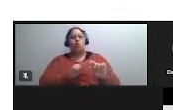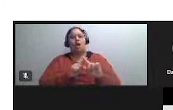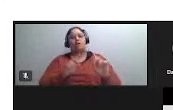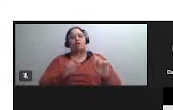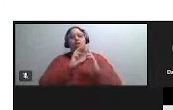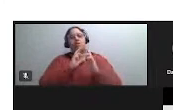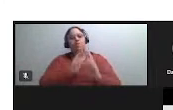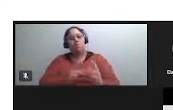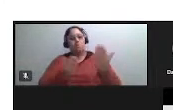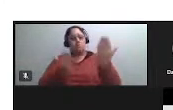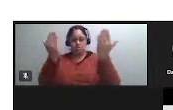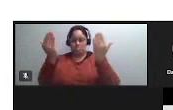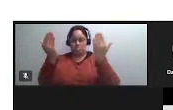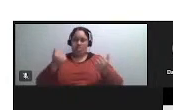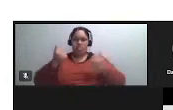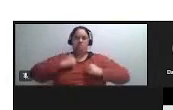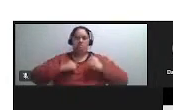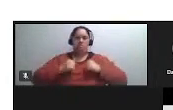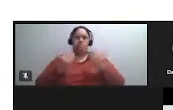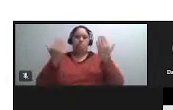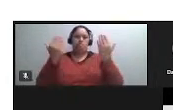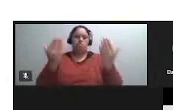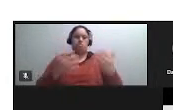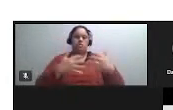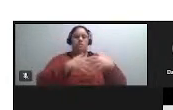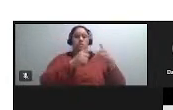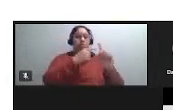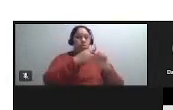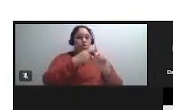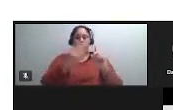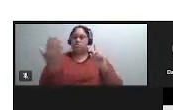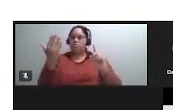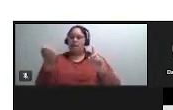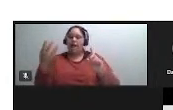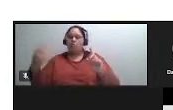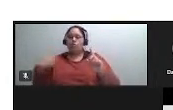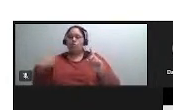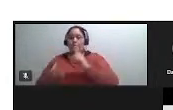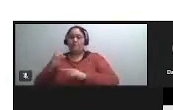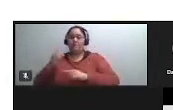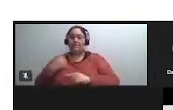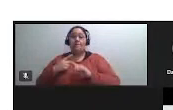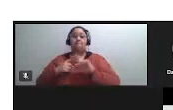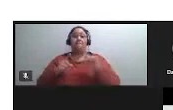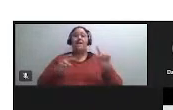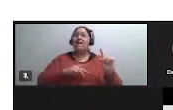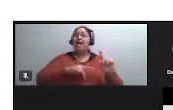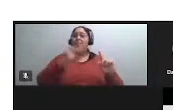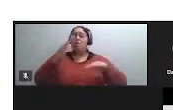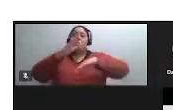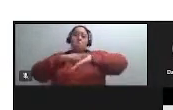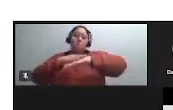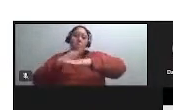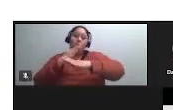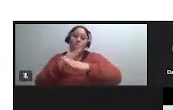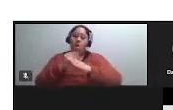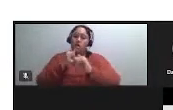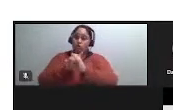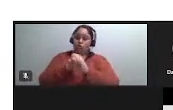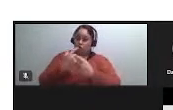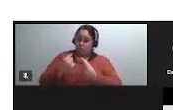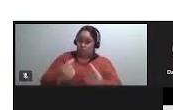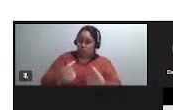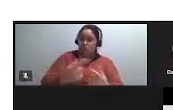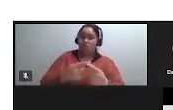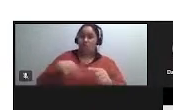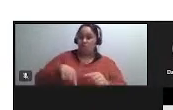report against the target, how we performed against those targets, but there was so much more work that the institution had performed, this being the